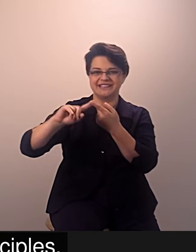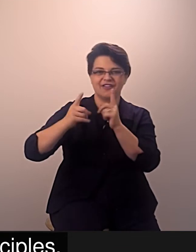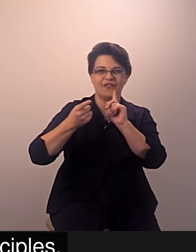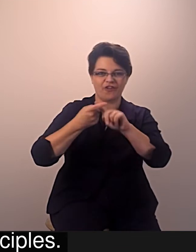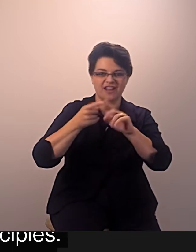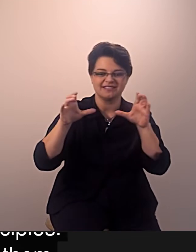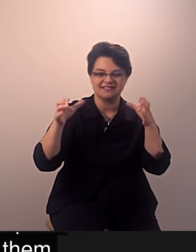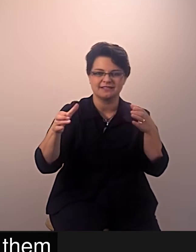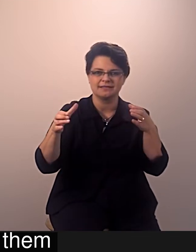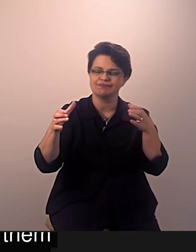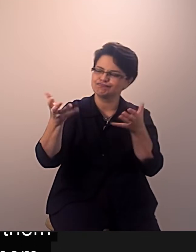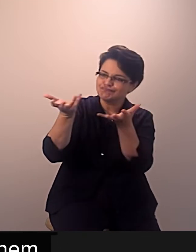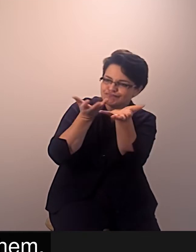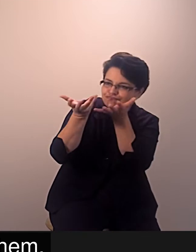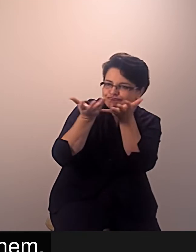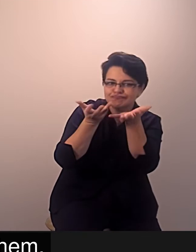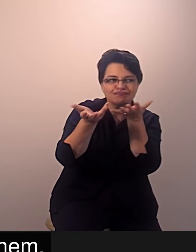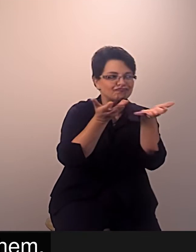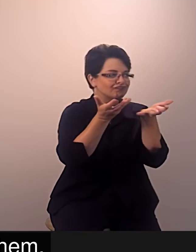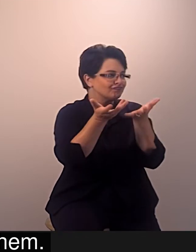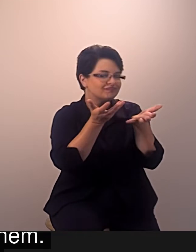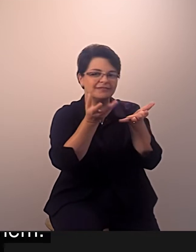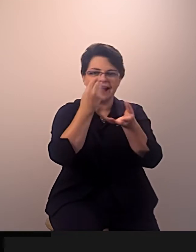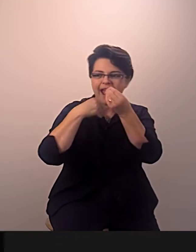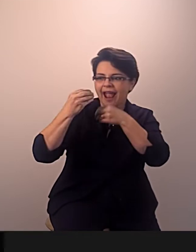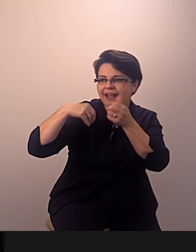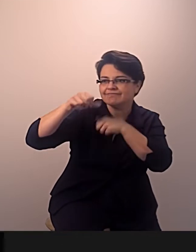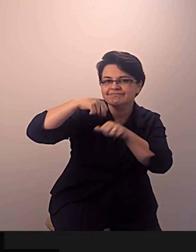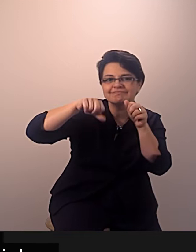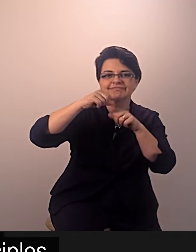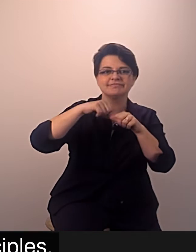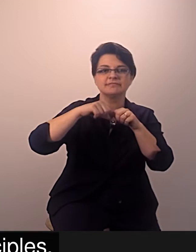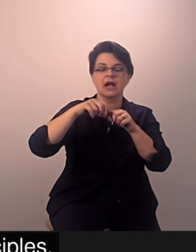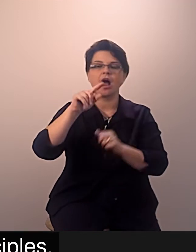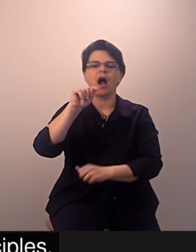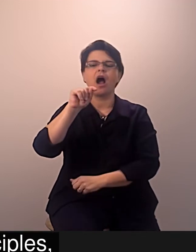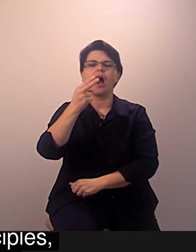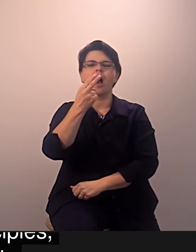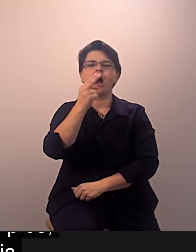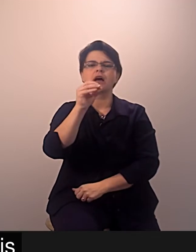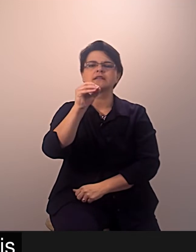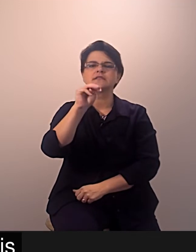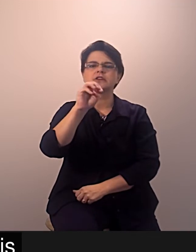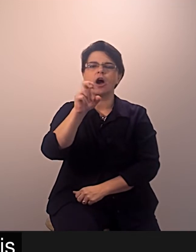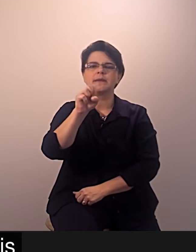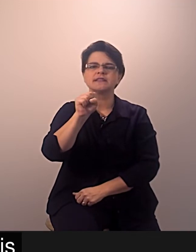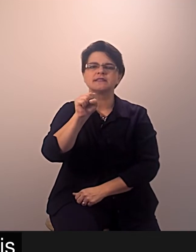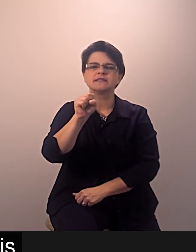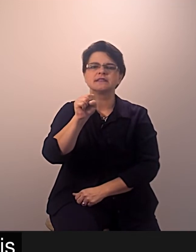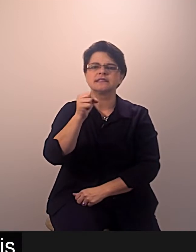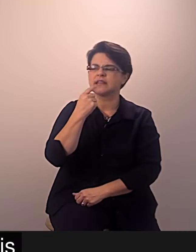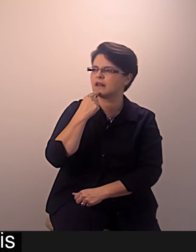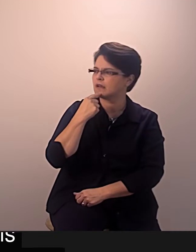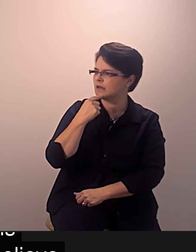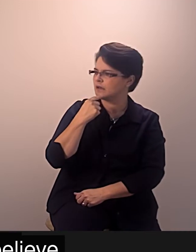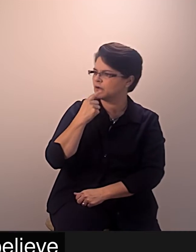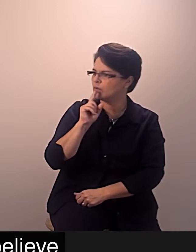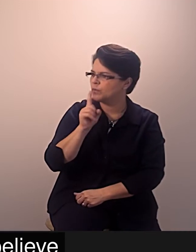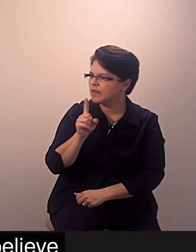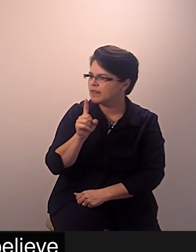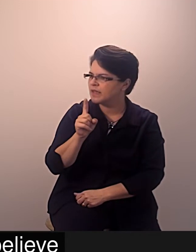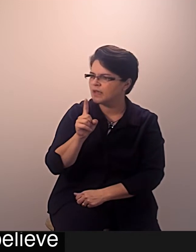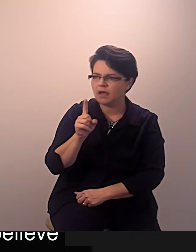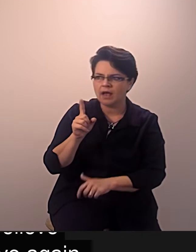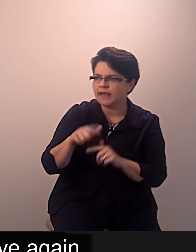them. Thomas, one of his disciples, heard of this and could not believe that Jesus was alive again.